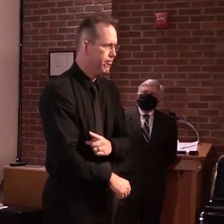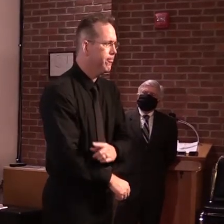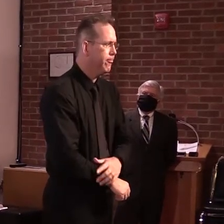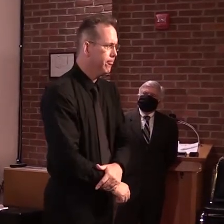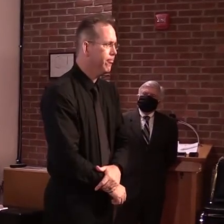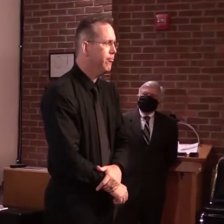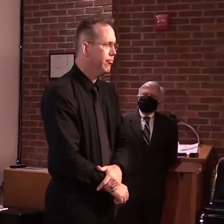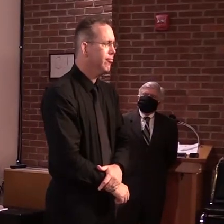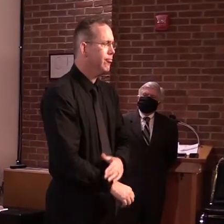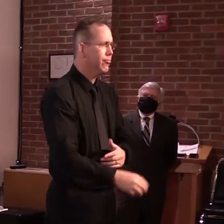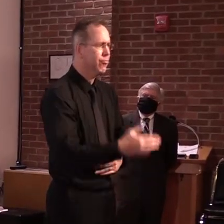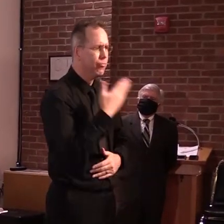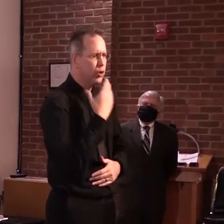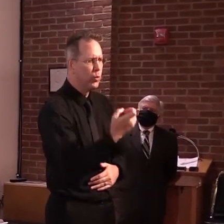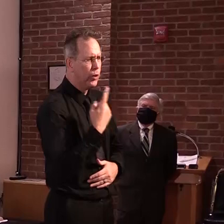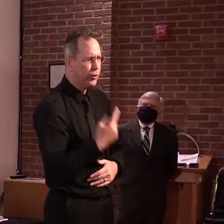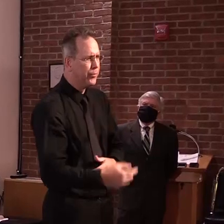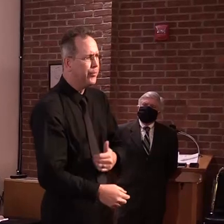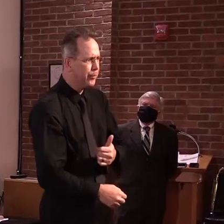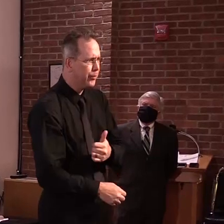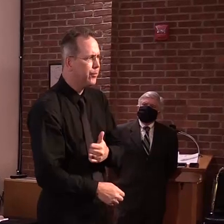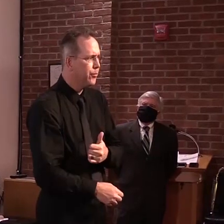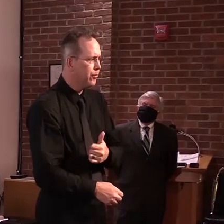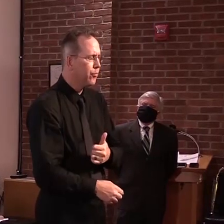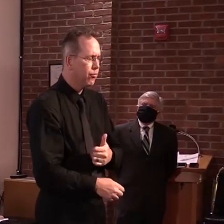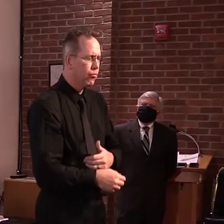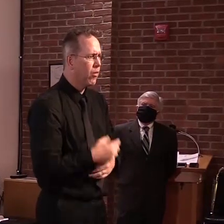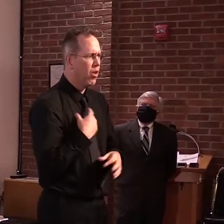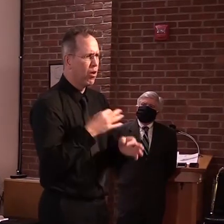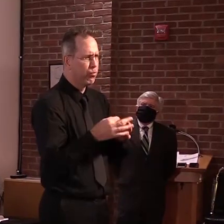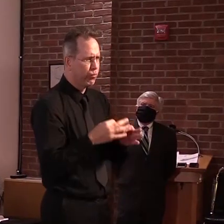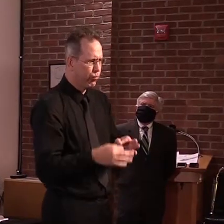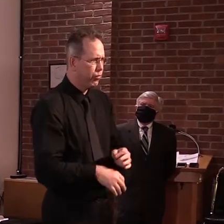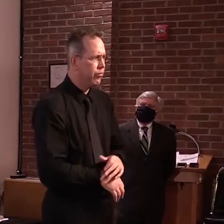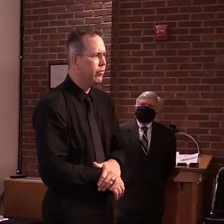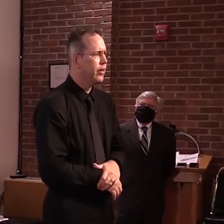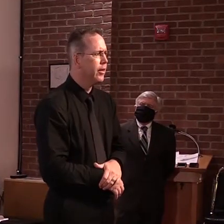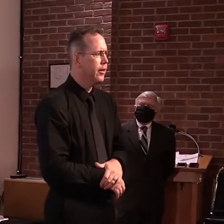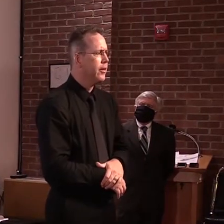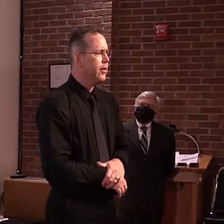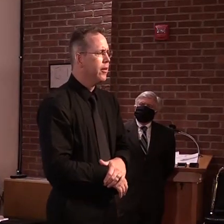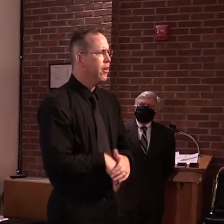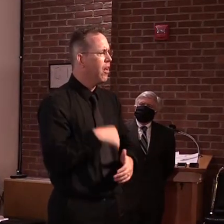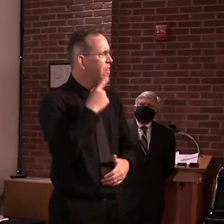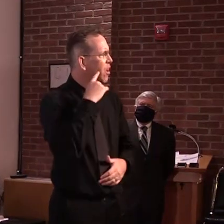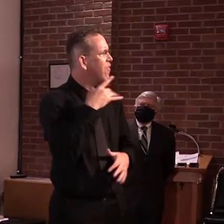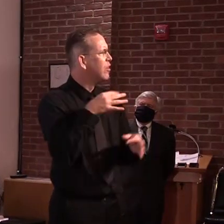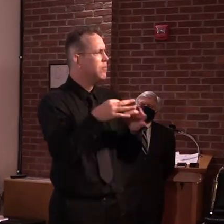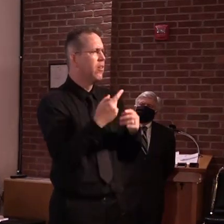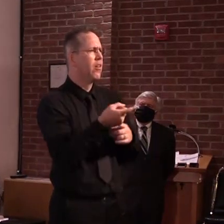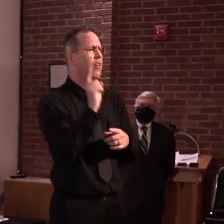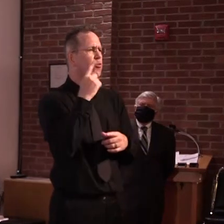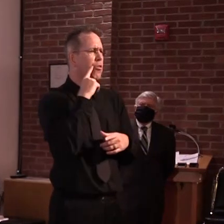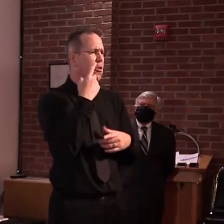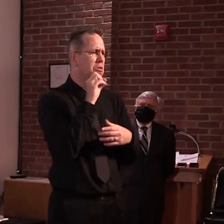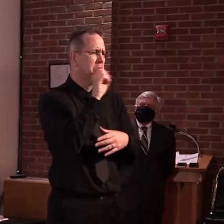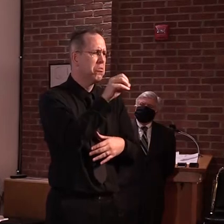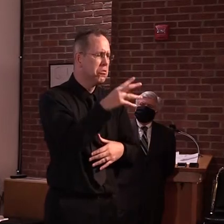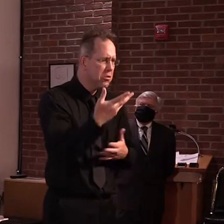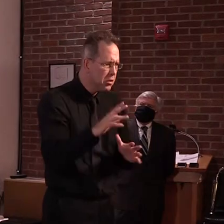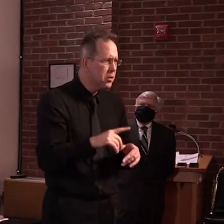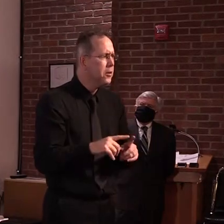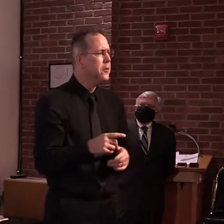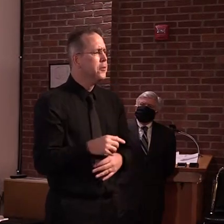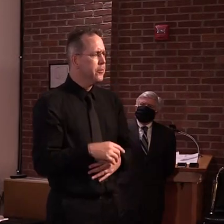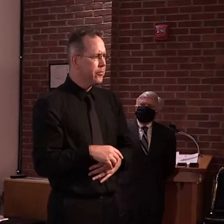allows an important clarification as well. I think that we made last week, but I didn't reiterate today, that the travel policy does not apply to